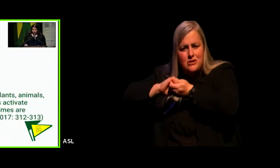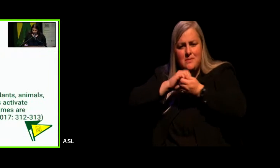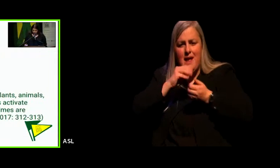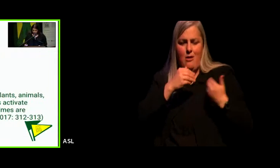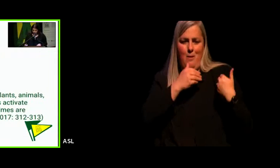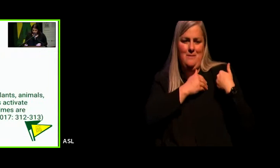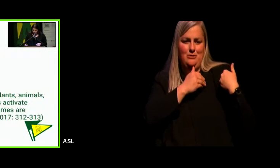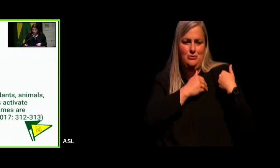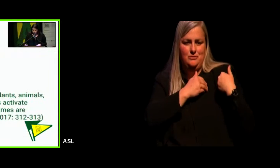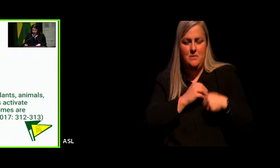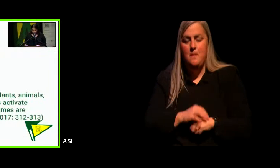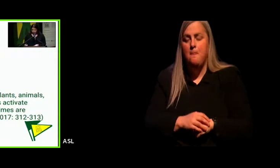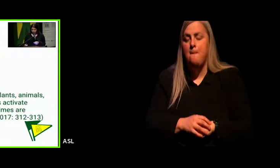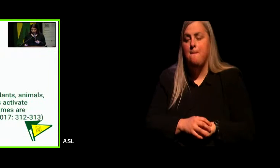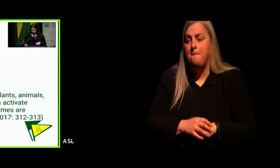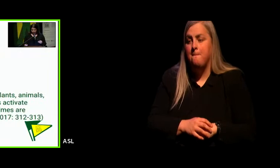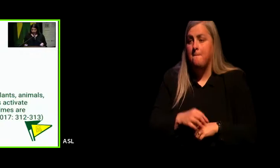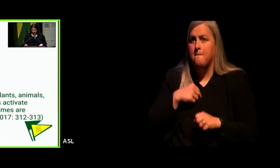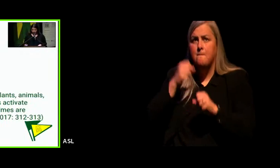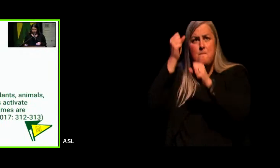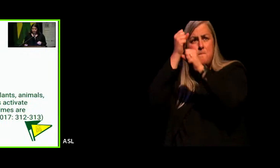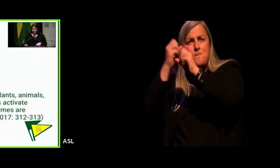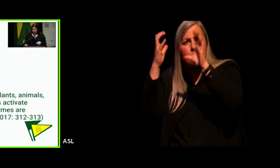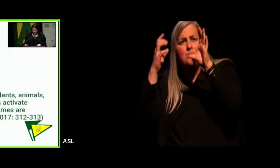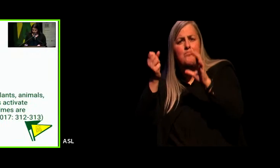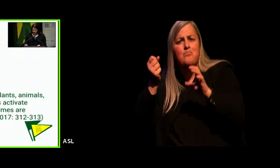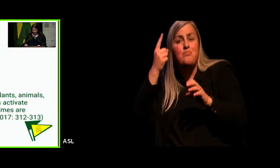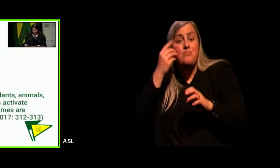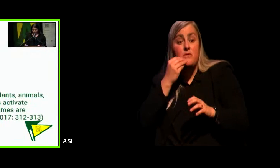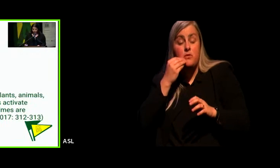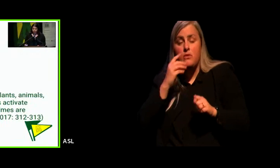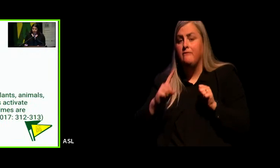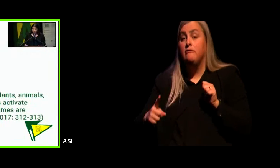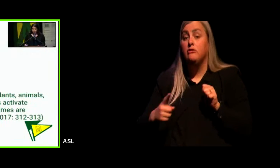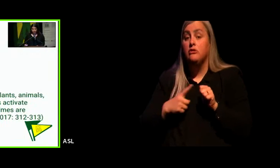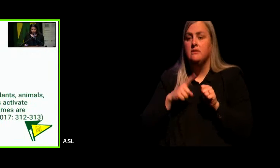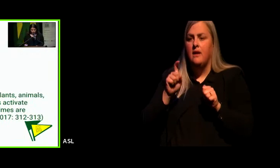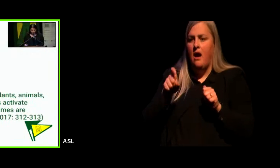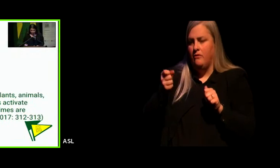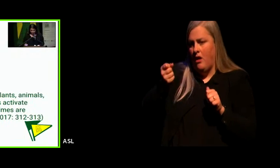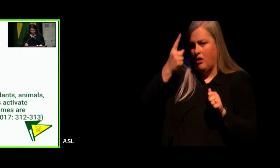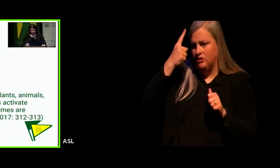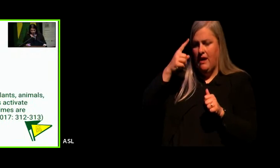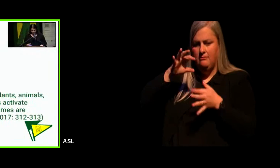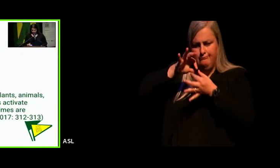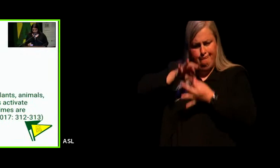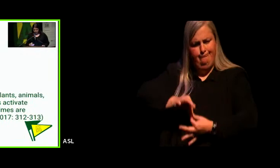Ultimately, then, to understand food, what I need is to understand first the relation with the land and the environment.